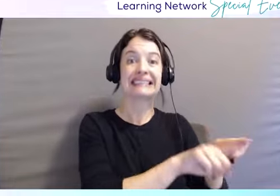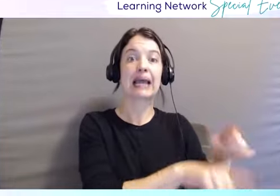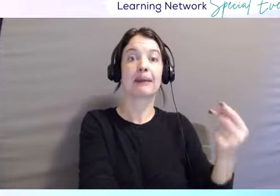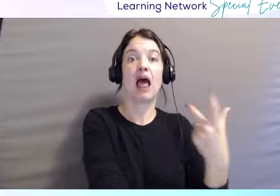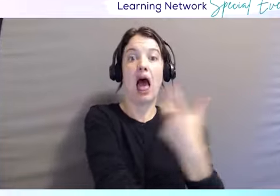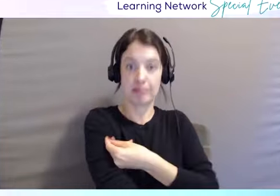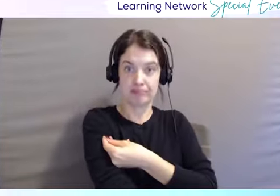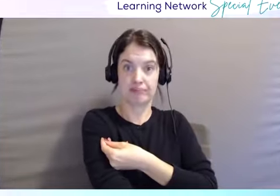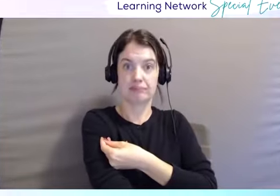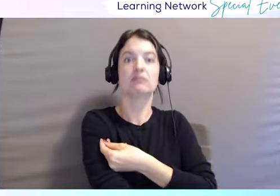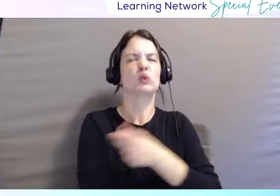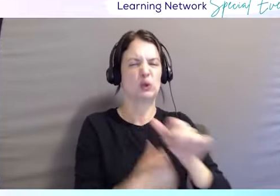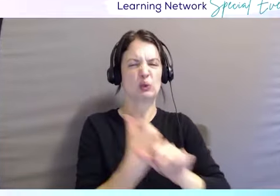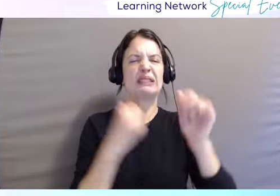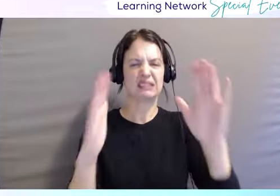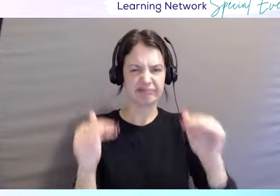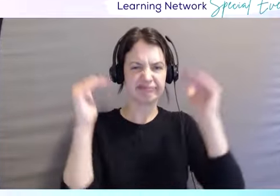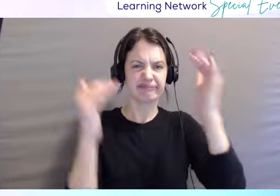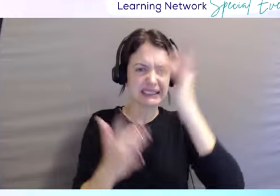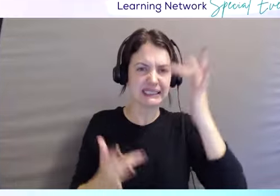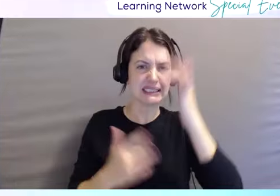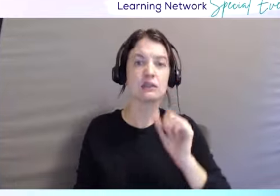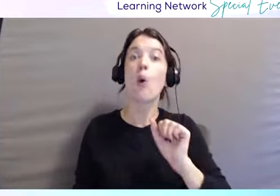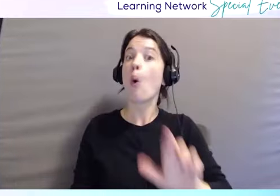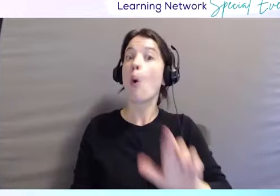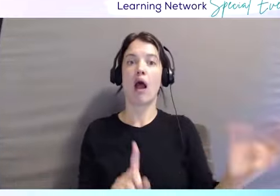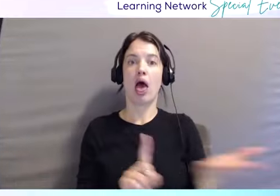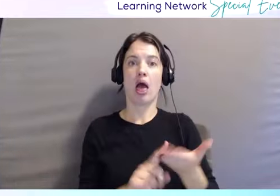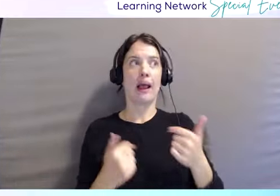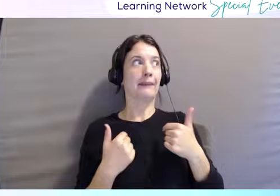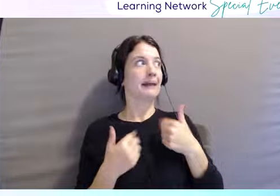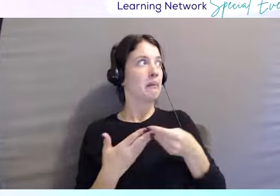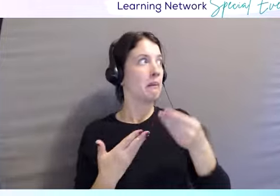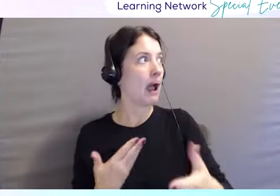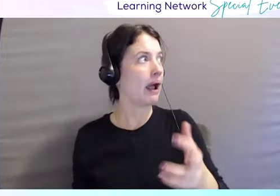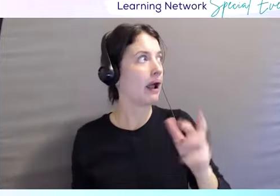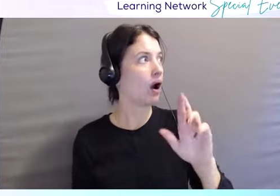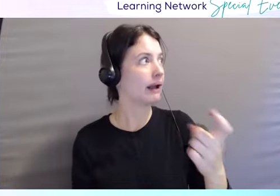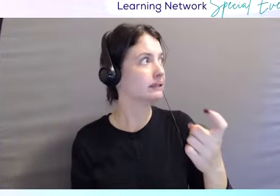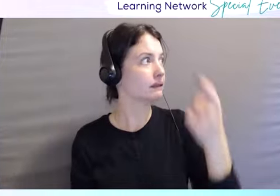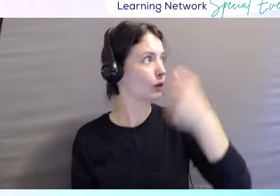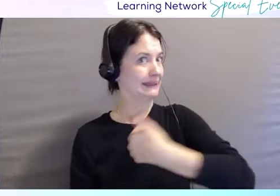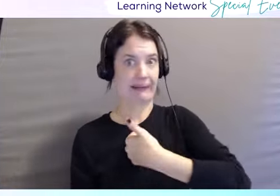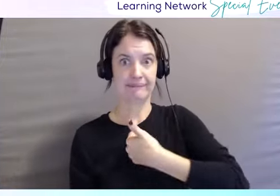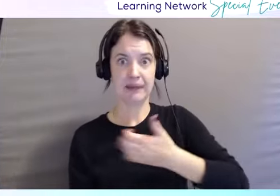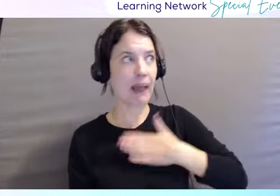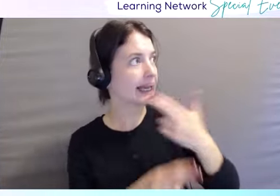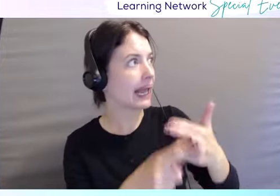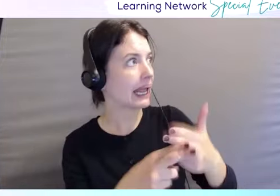Or women may be coerced to get prescriptions for themselves written in the women's names, but then they're actually used by